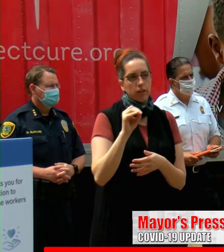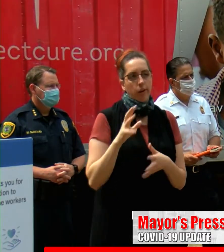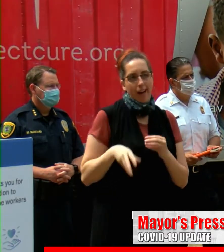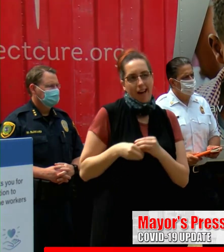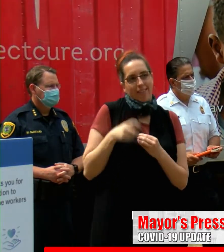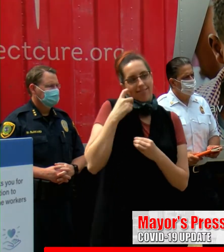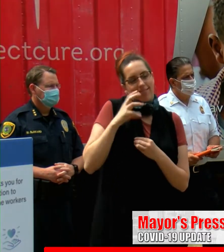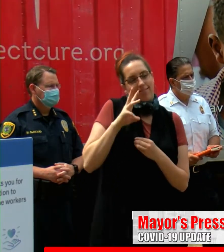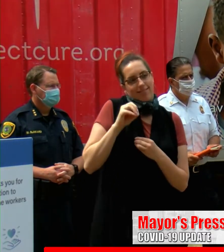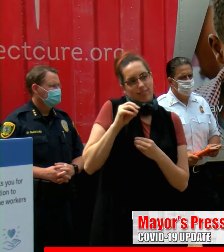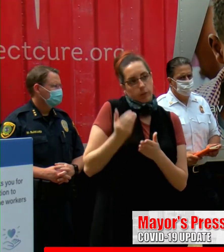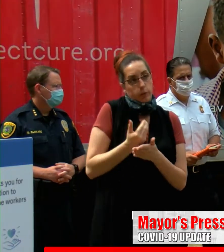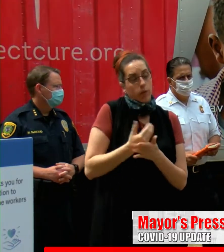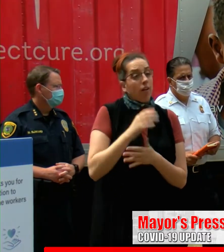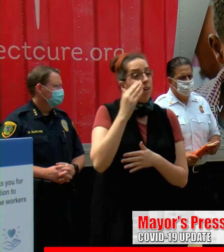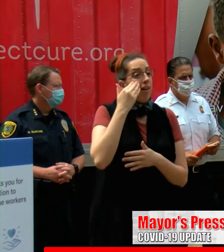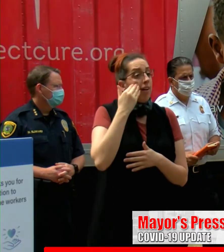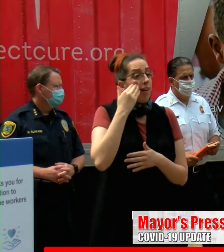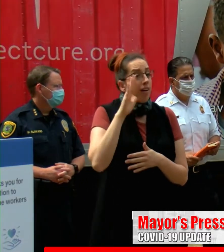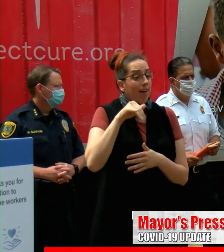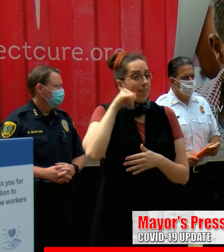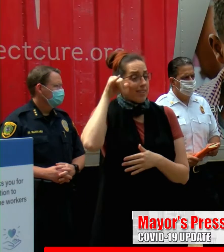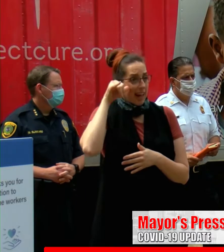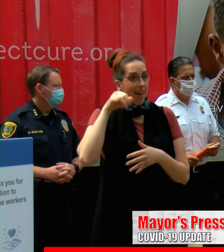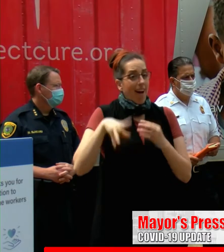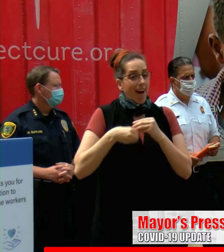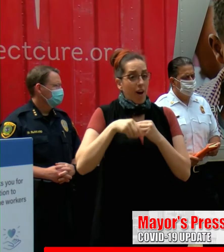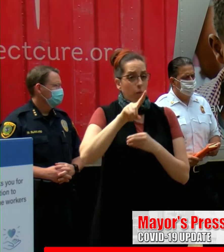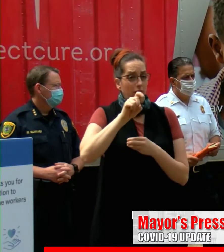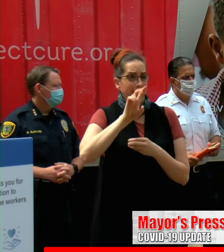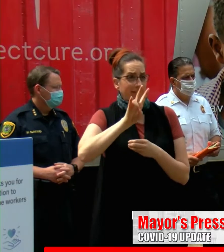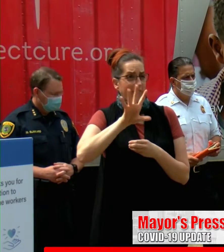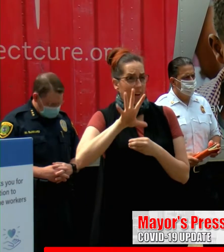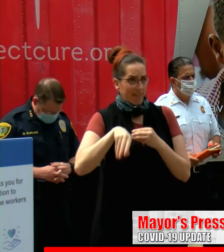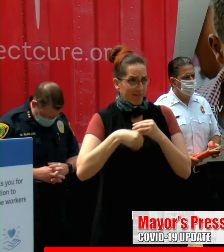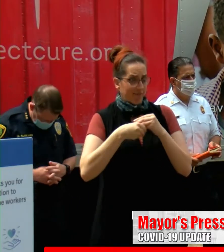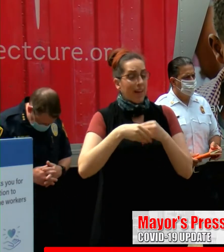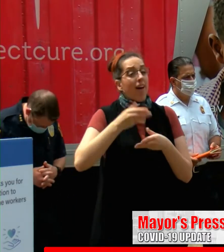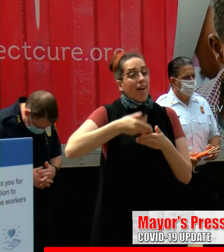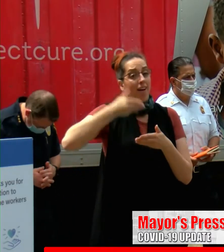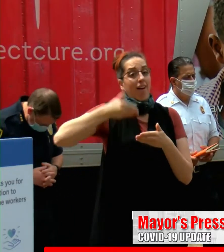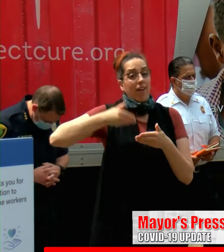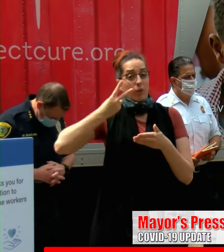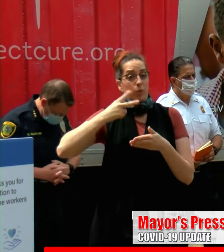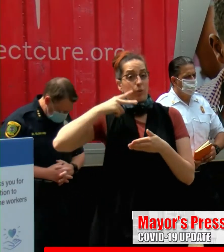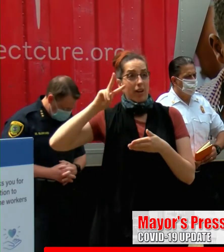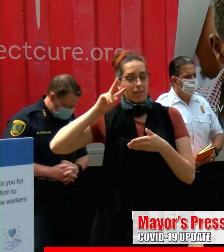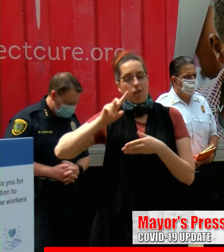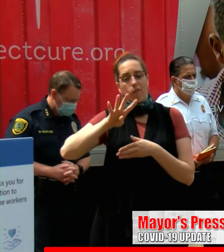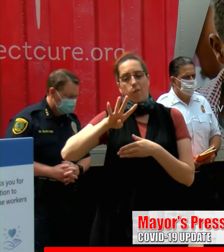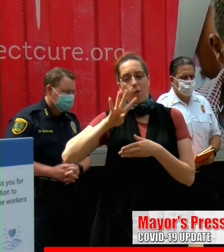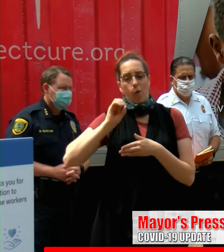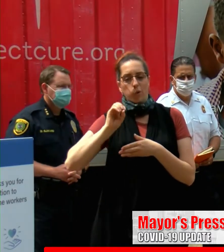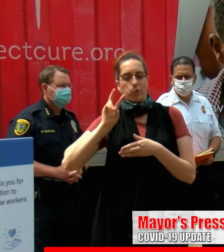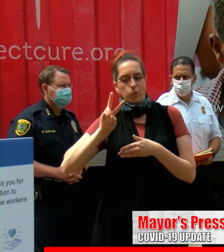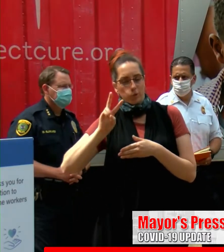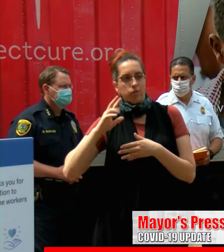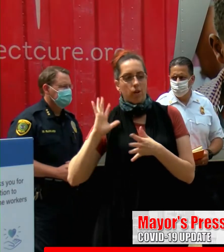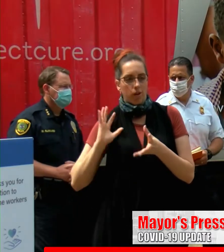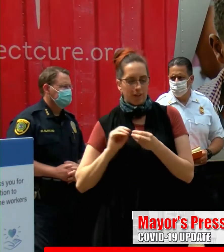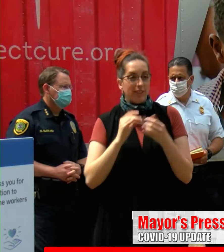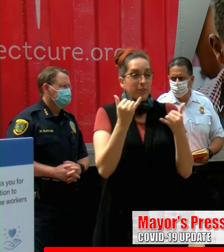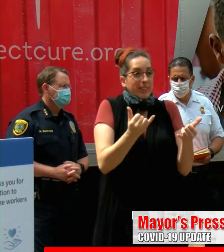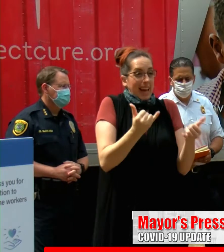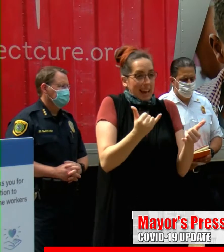cases. As you know, yesterday we reported 175. Then the day before was 402. Today we